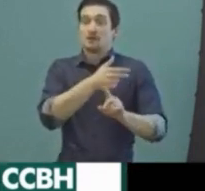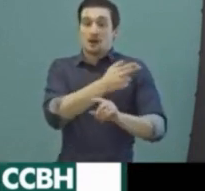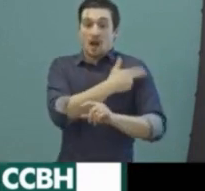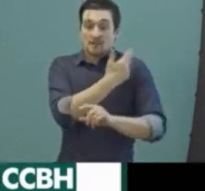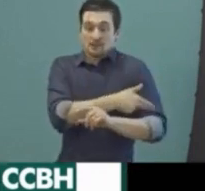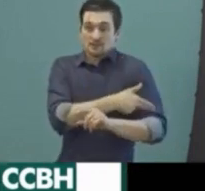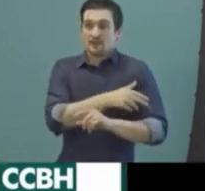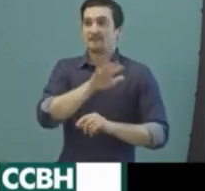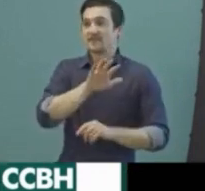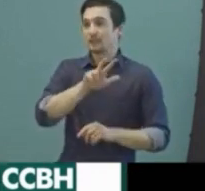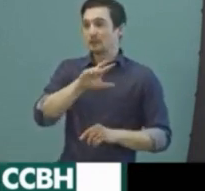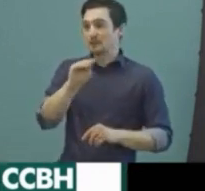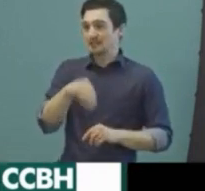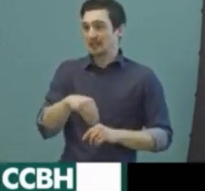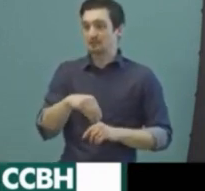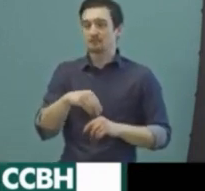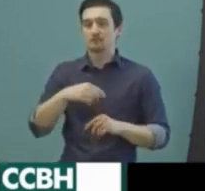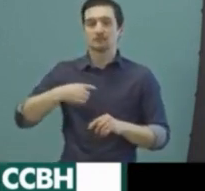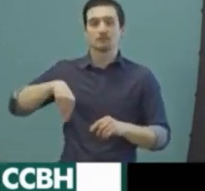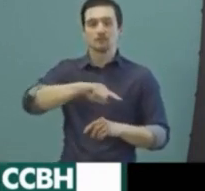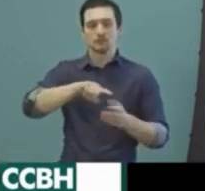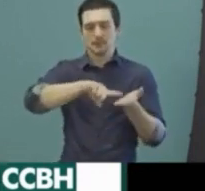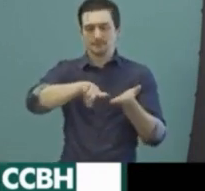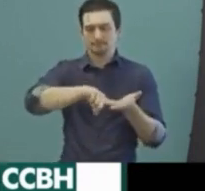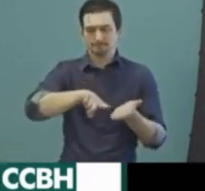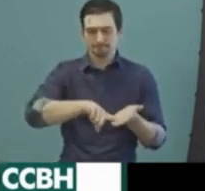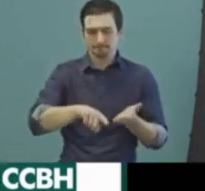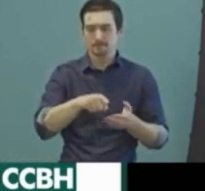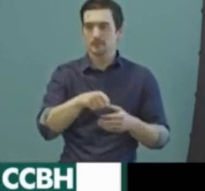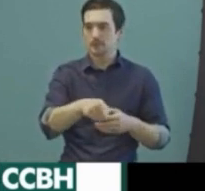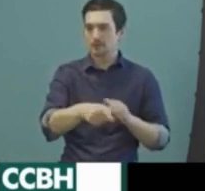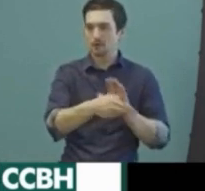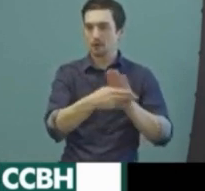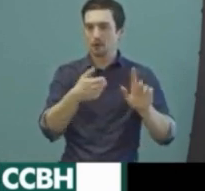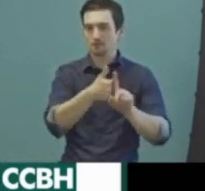of the hospitalized cases that were analyzed identify as white,